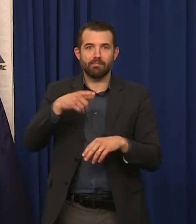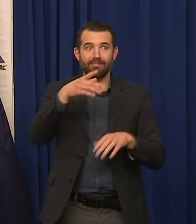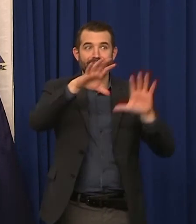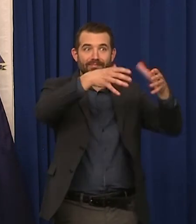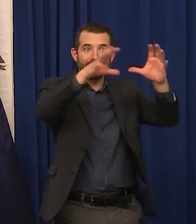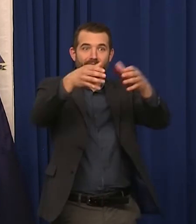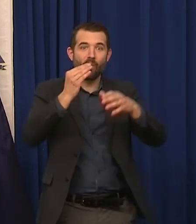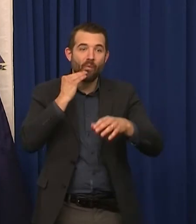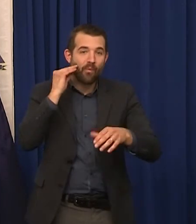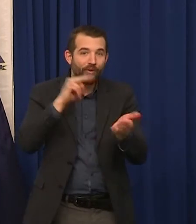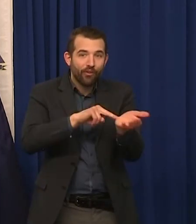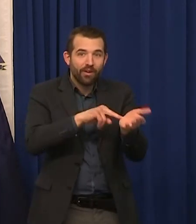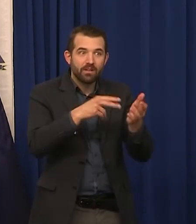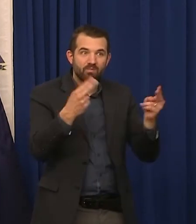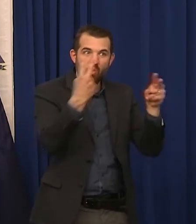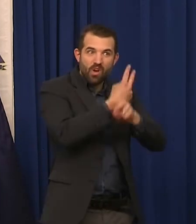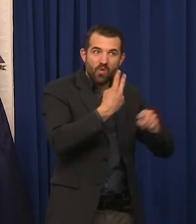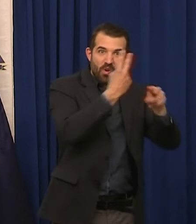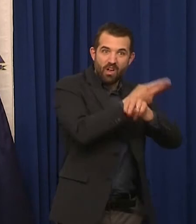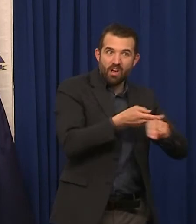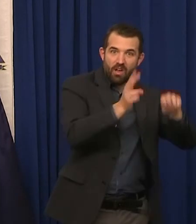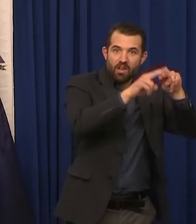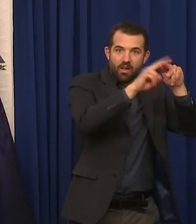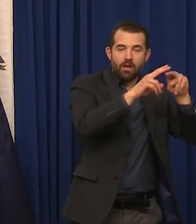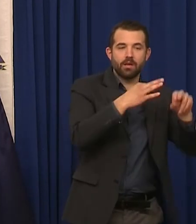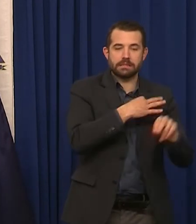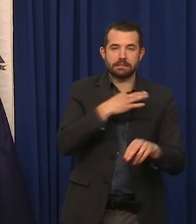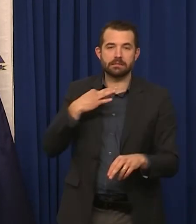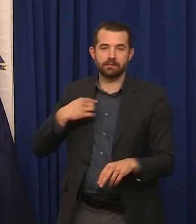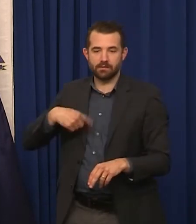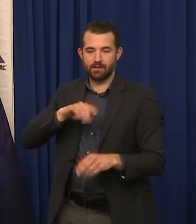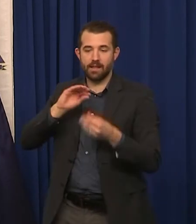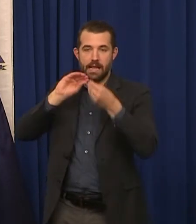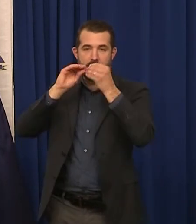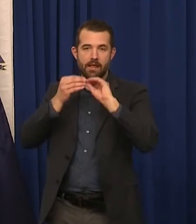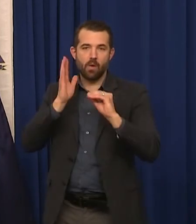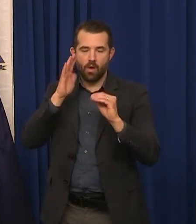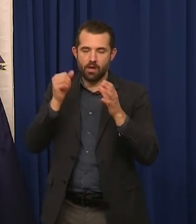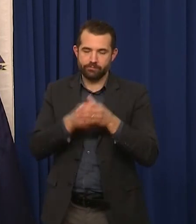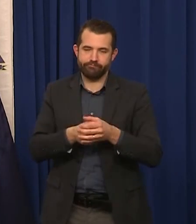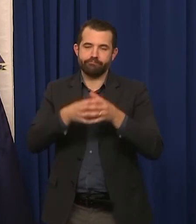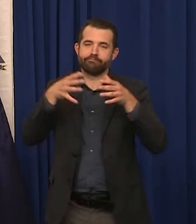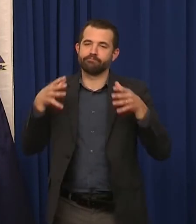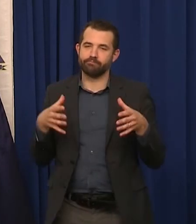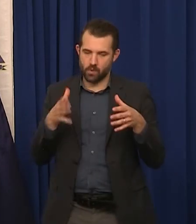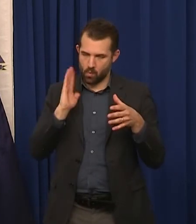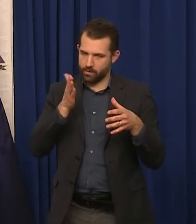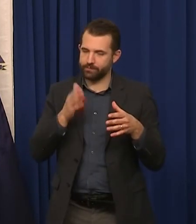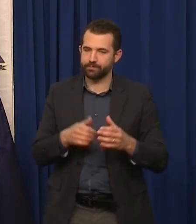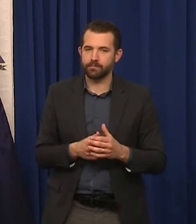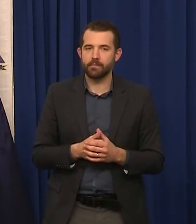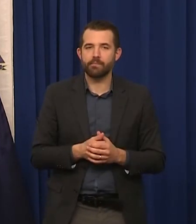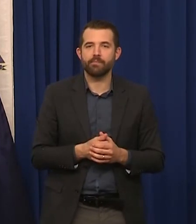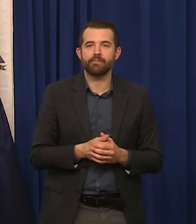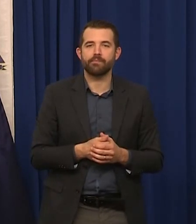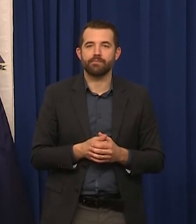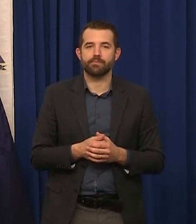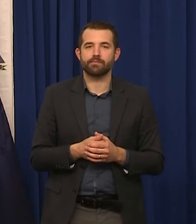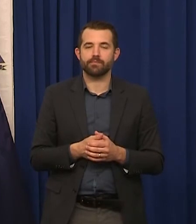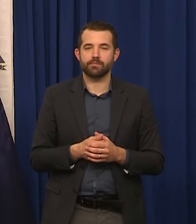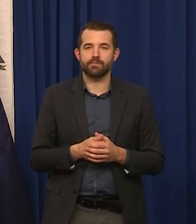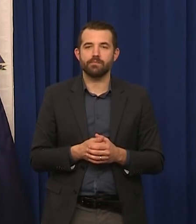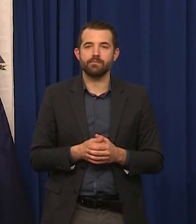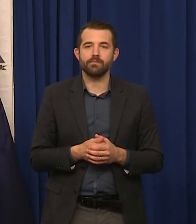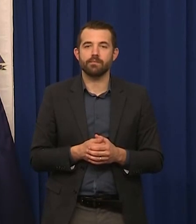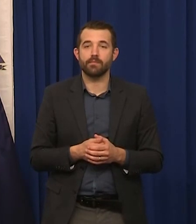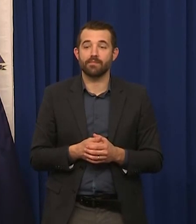technical, we may have to change that staffing model. So Patrick, that's how we're thinking about it right now. And much as we've talked about in these